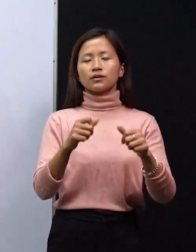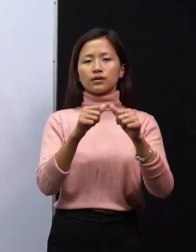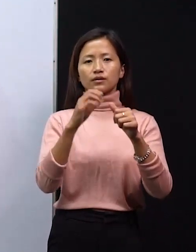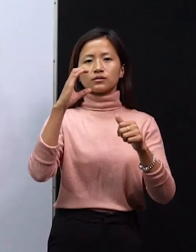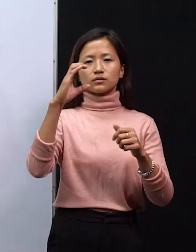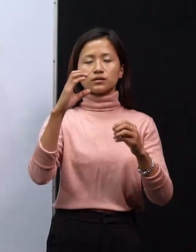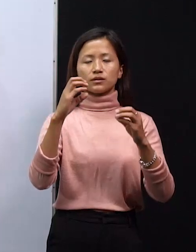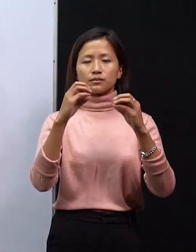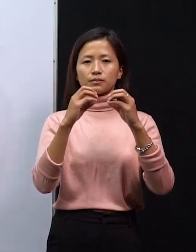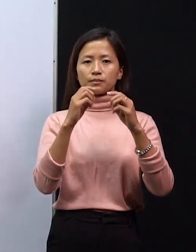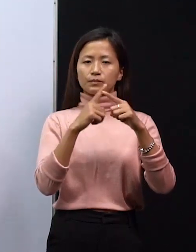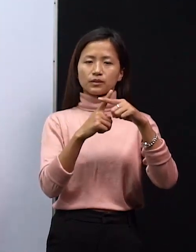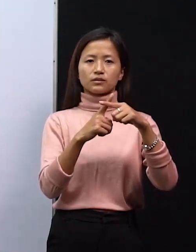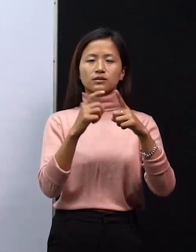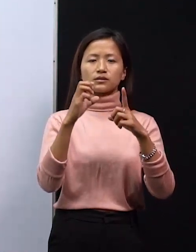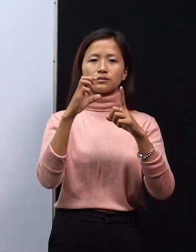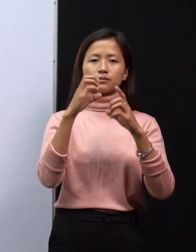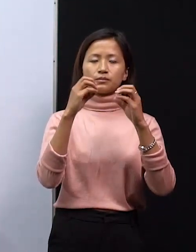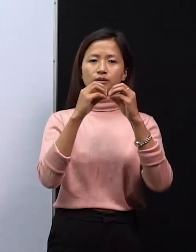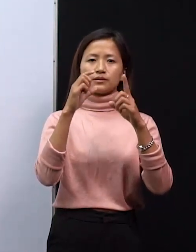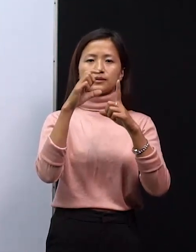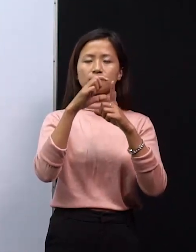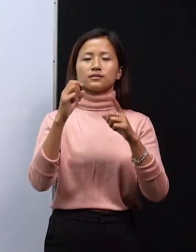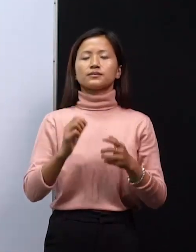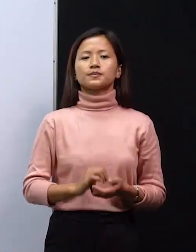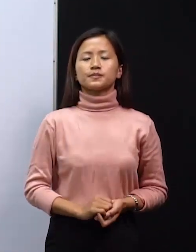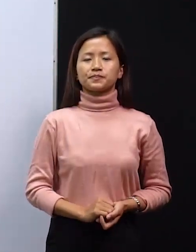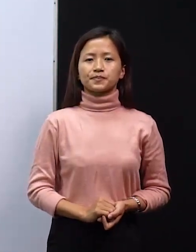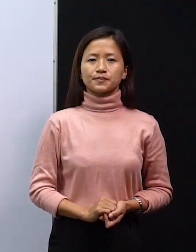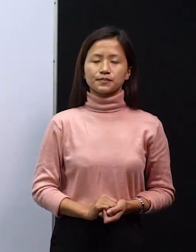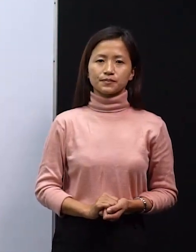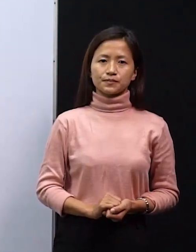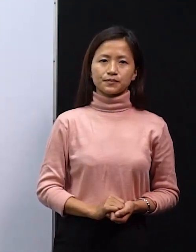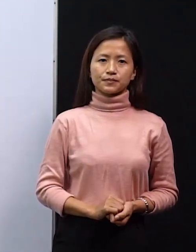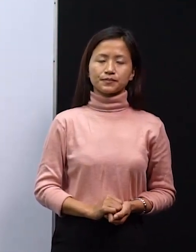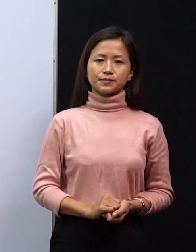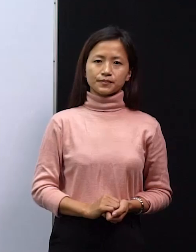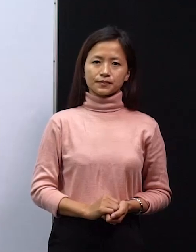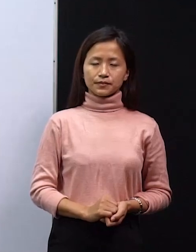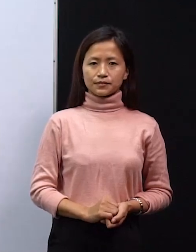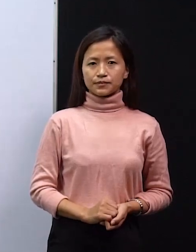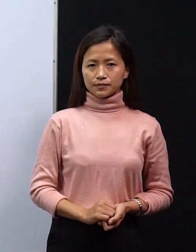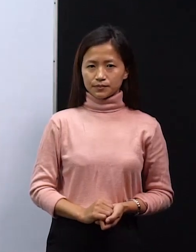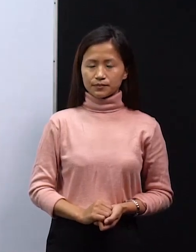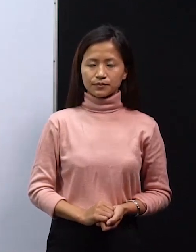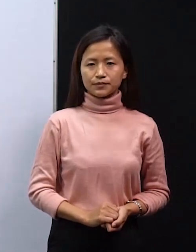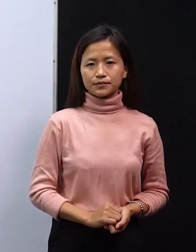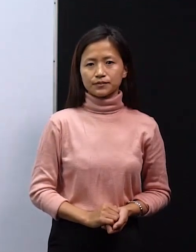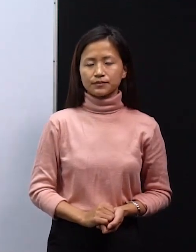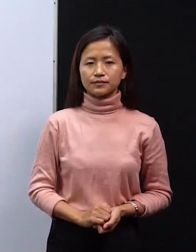AC plus BD. So this is your question number 3 for 3. Question number